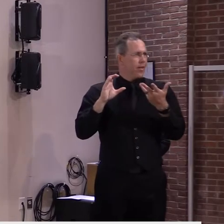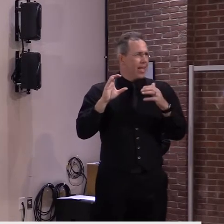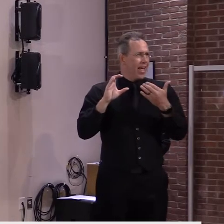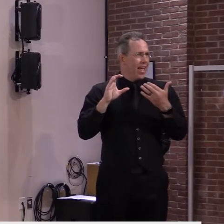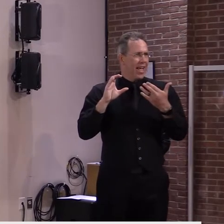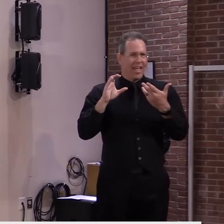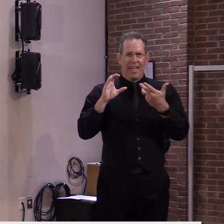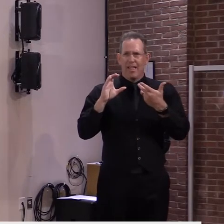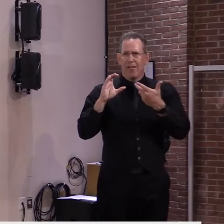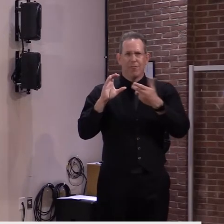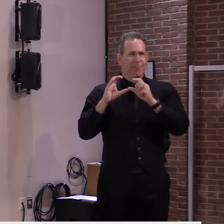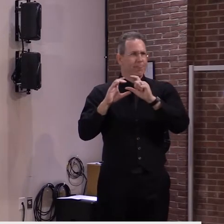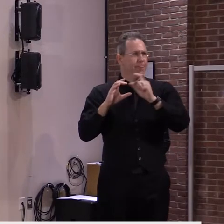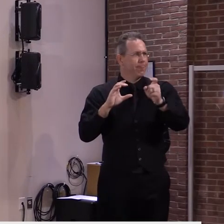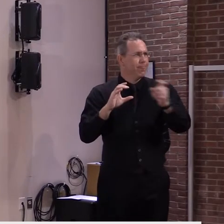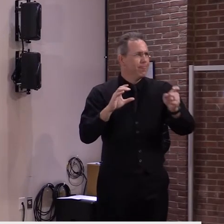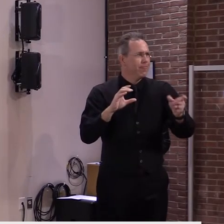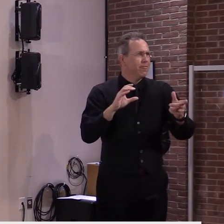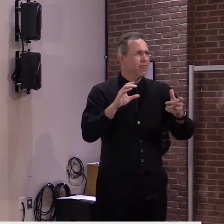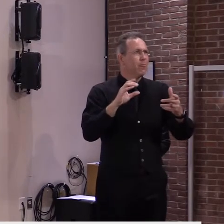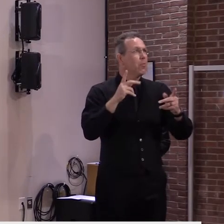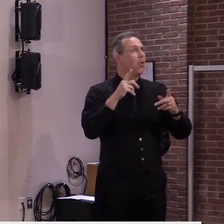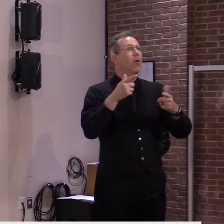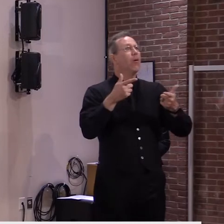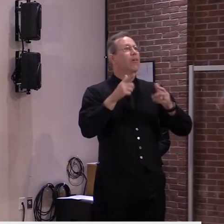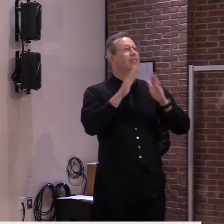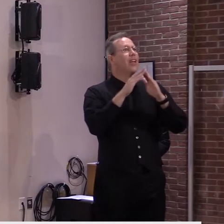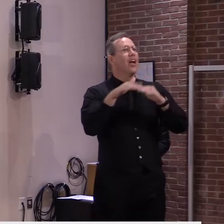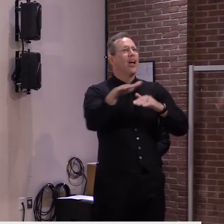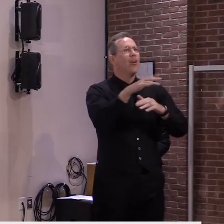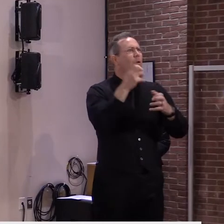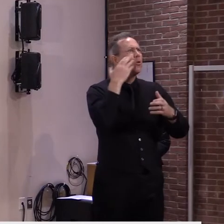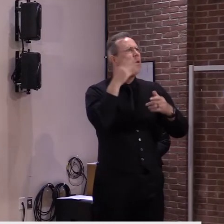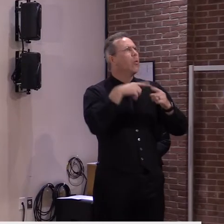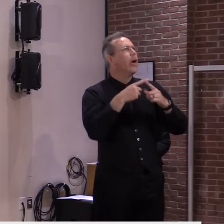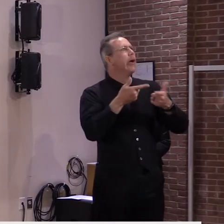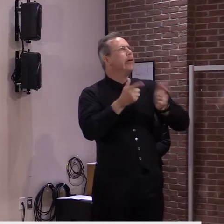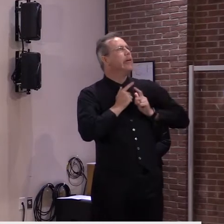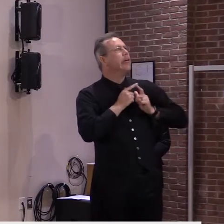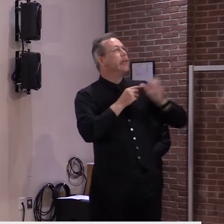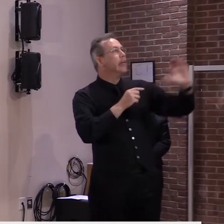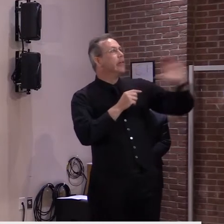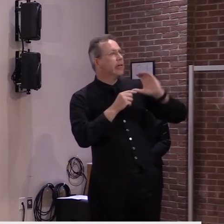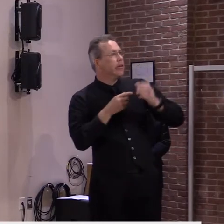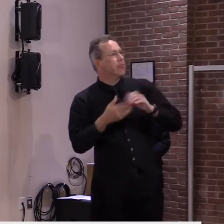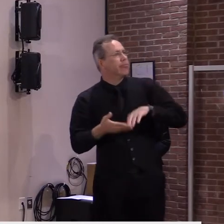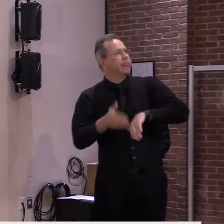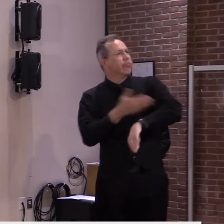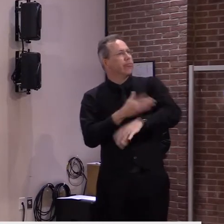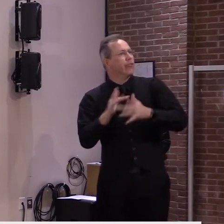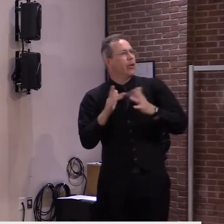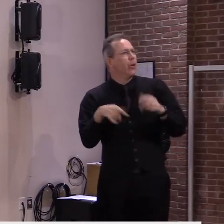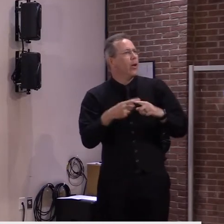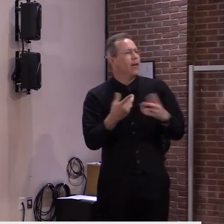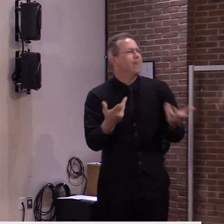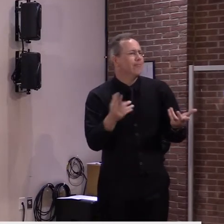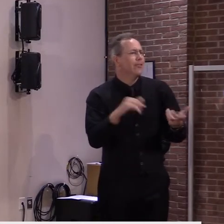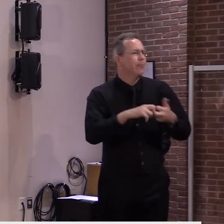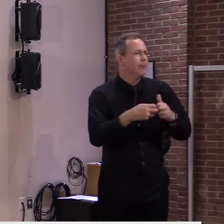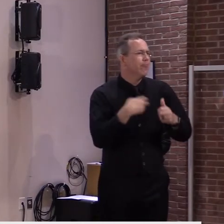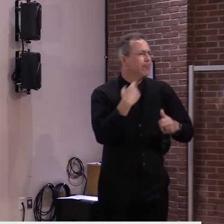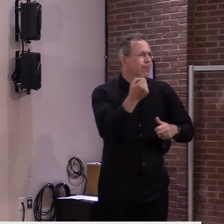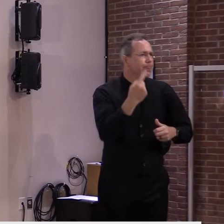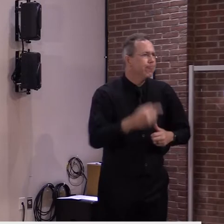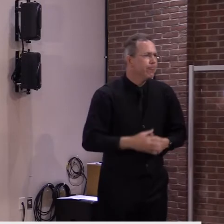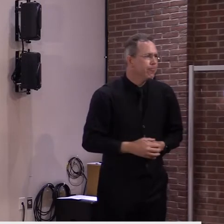transformative, and will transition the state in the future. So, but I'm still, again, I'm